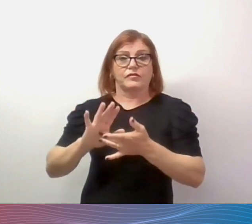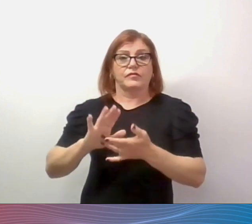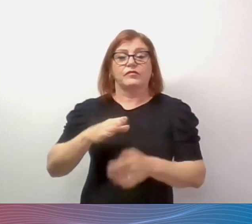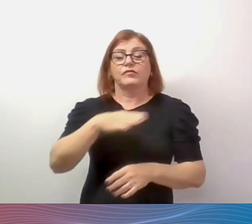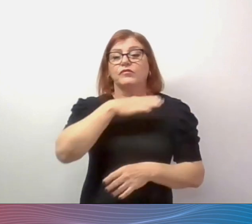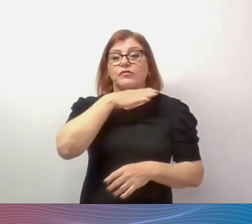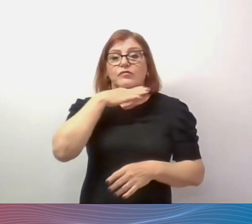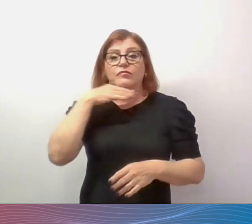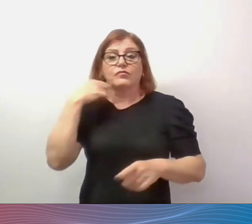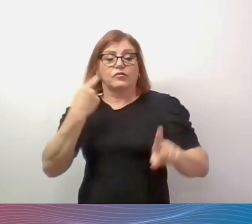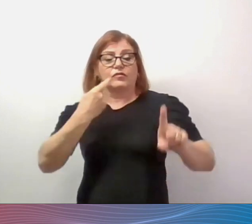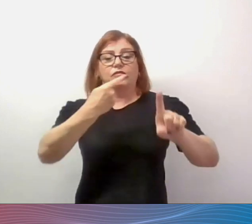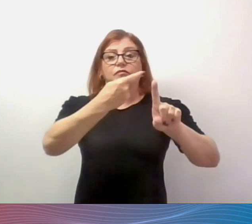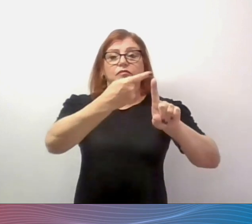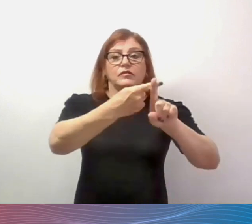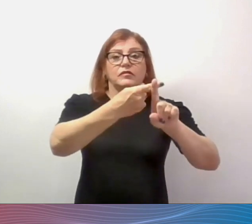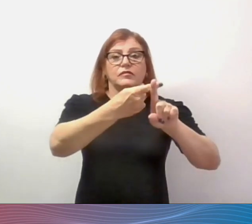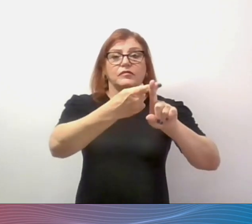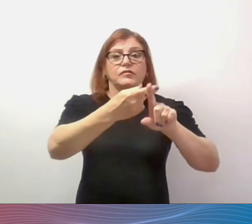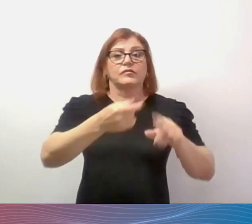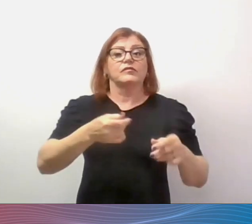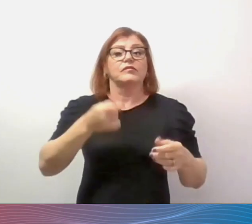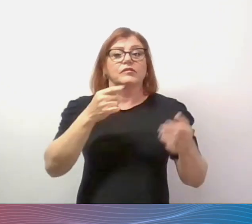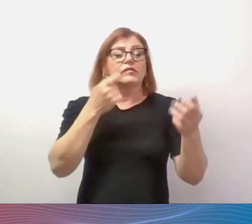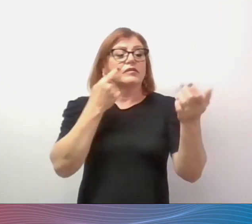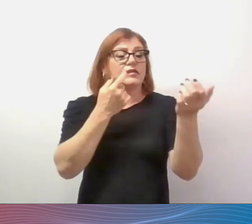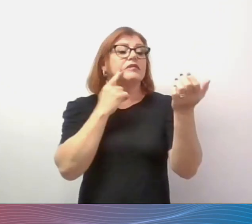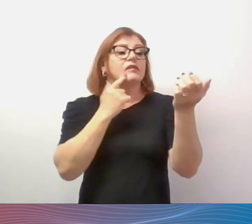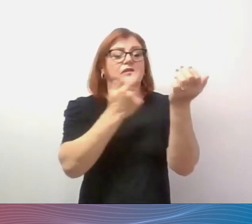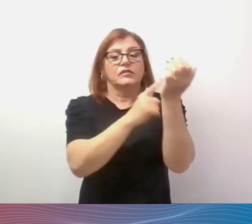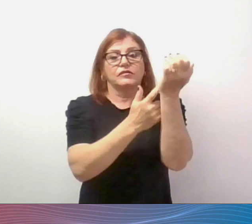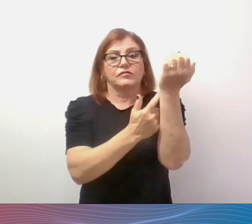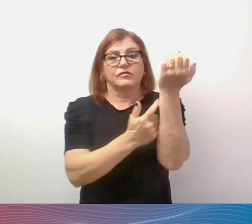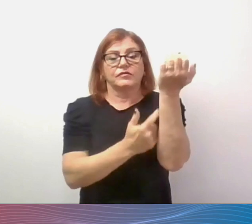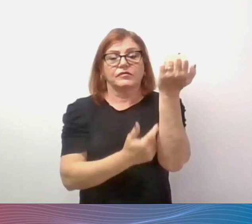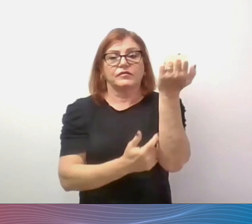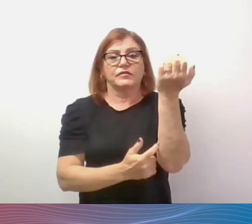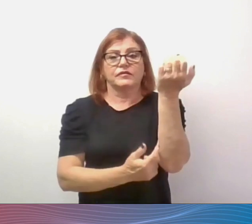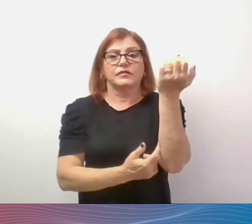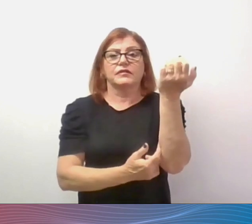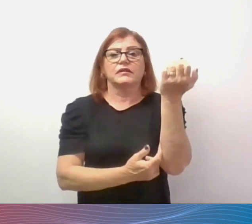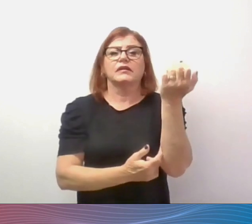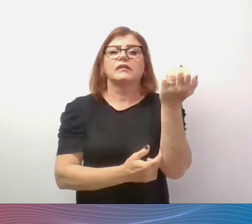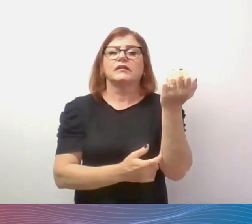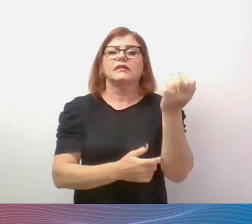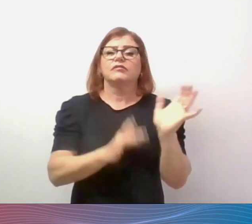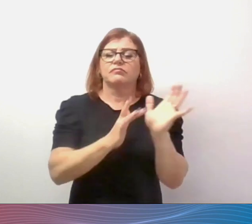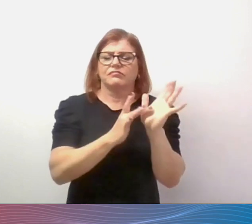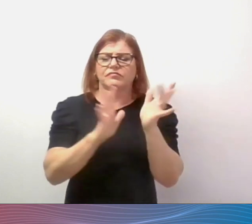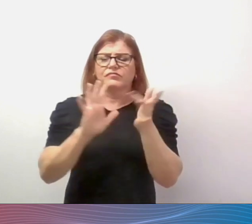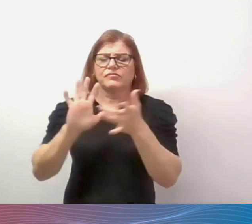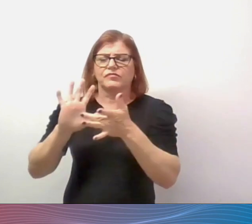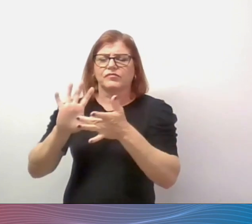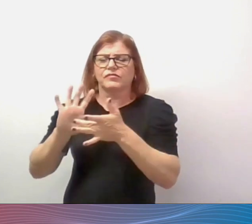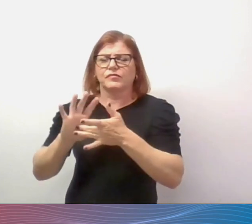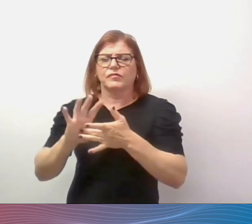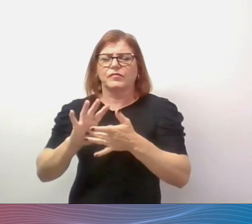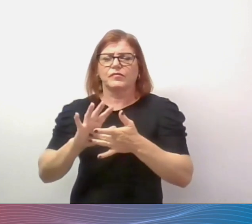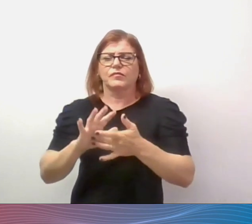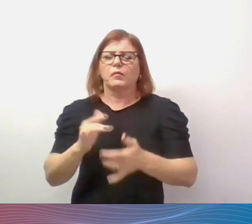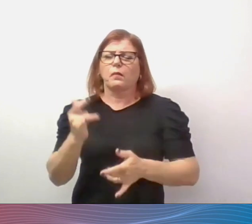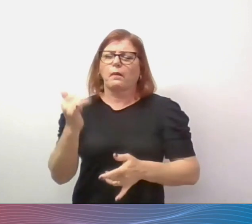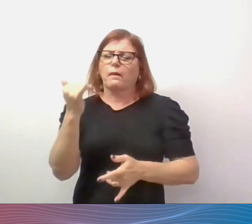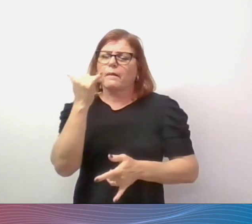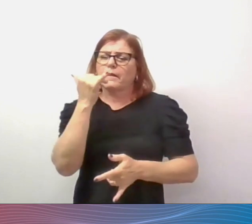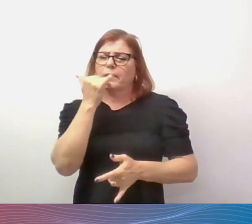derramado fez com que Deus pudesse perdoar o homem, todo aquele que nele crê. He died on the cross and his